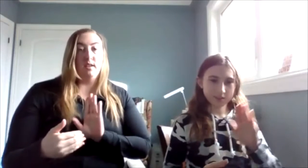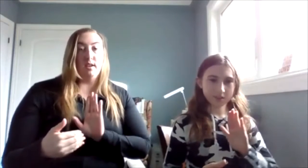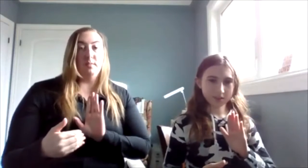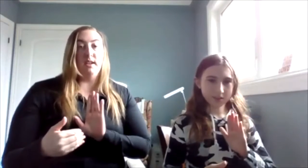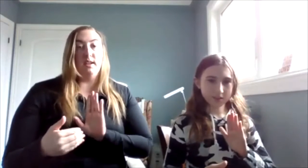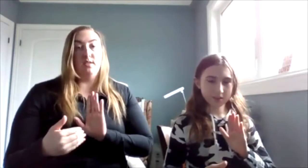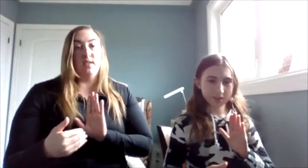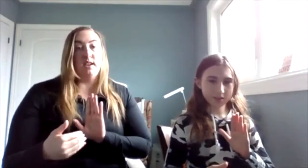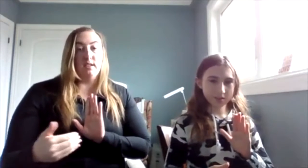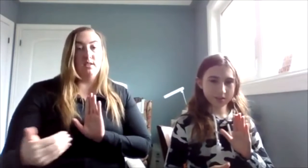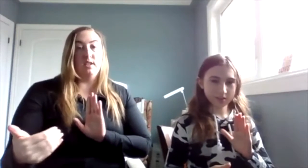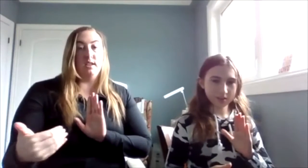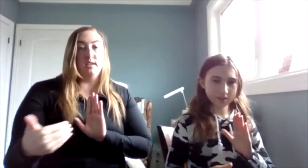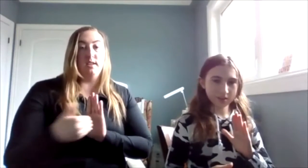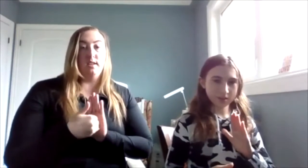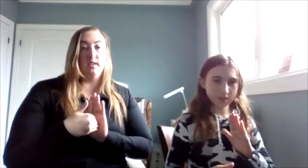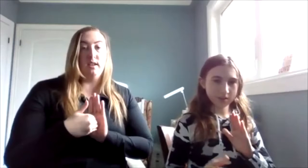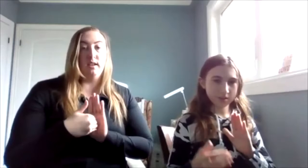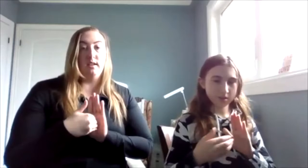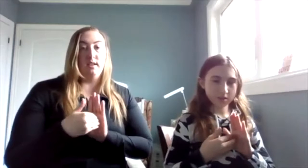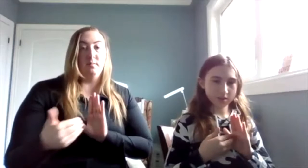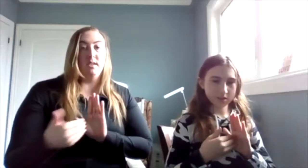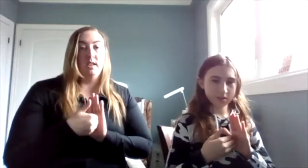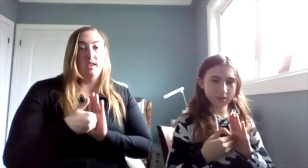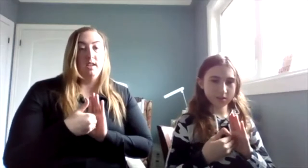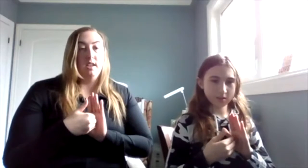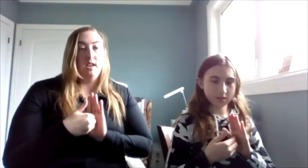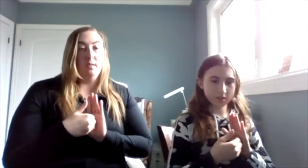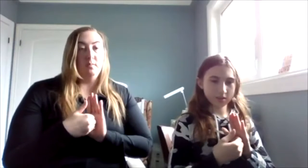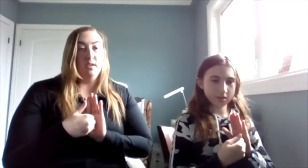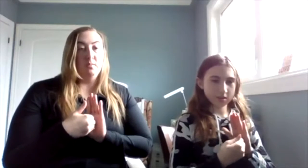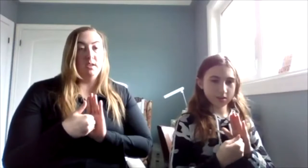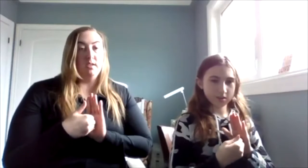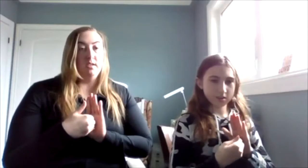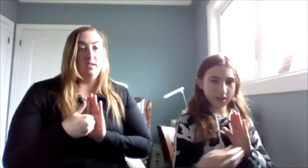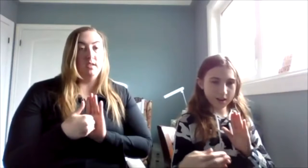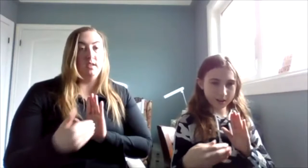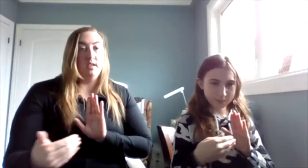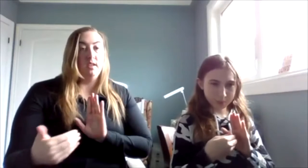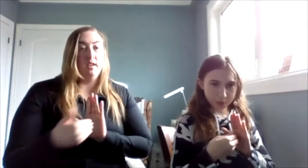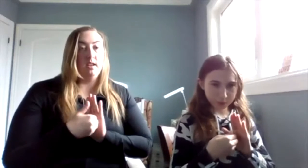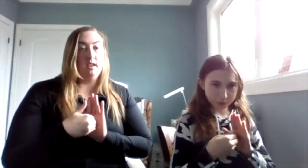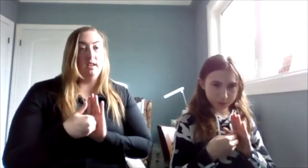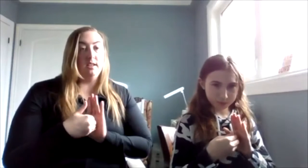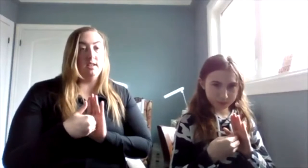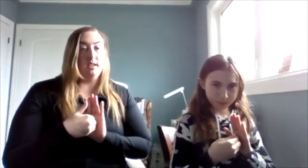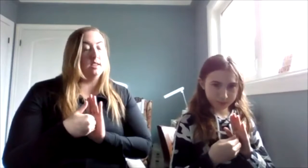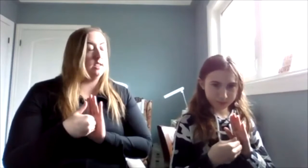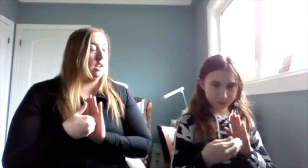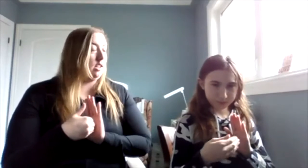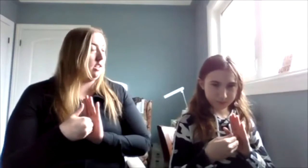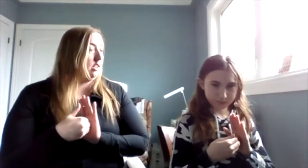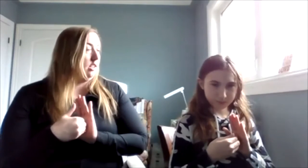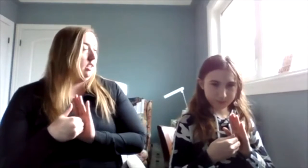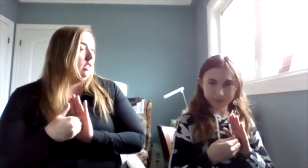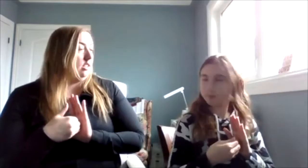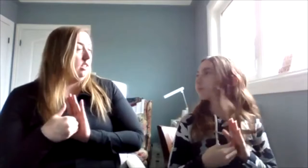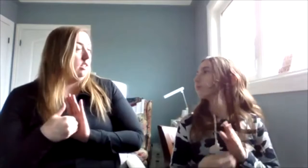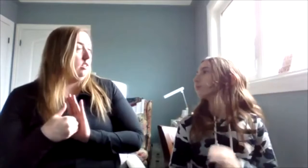non-dominant hand is flat against your chest, and the other hand comes to the middle against us. Yeah. So you want to